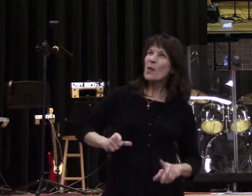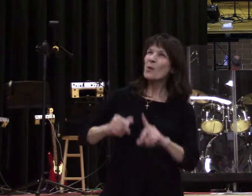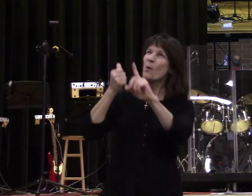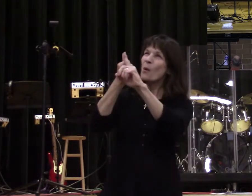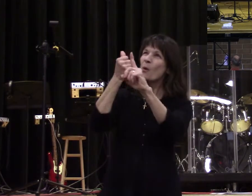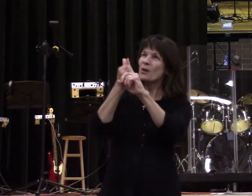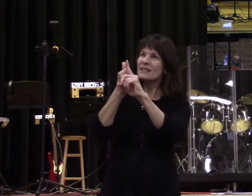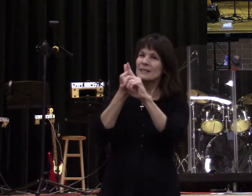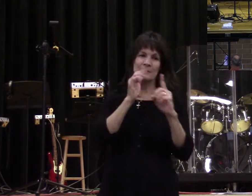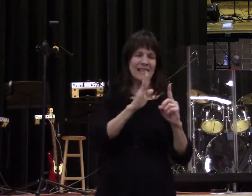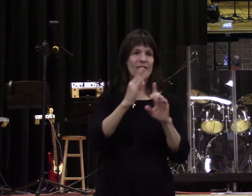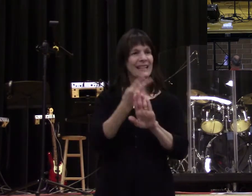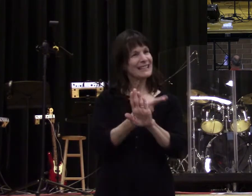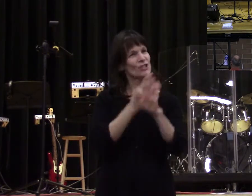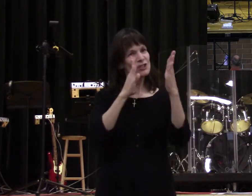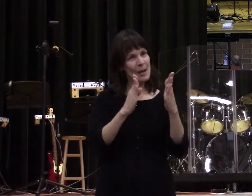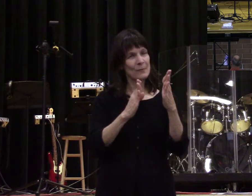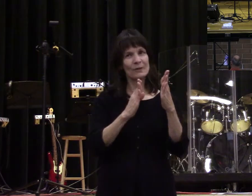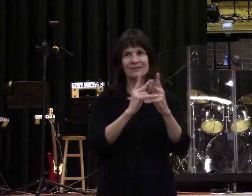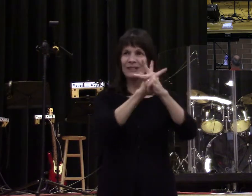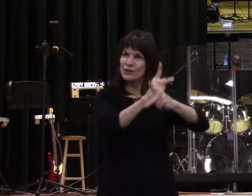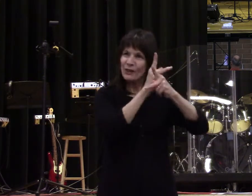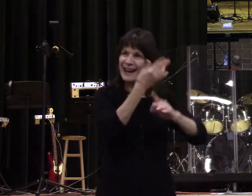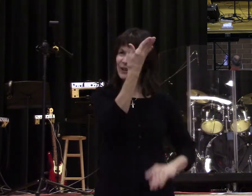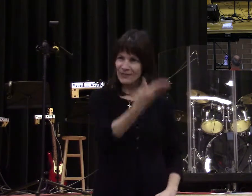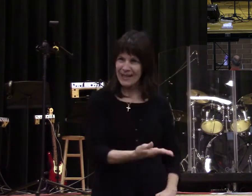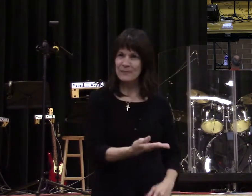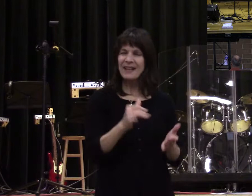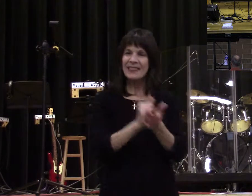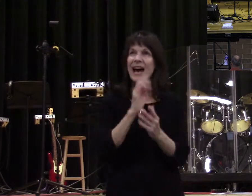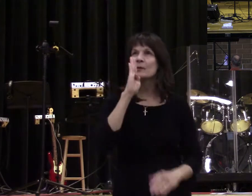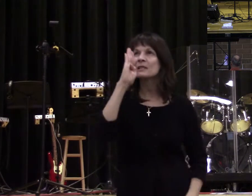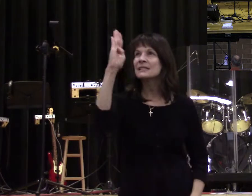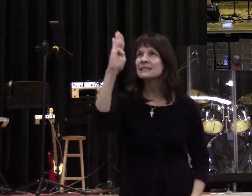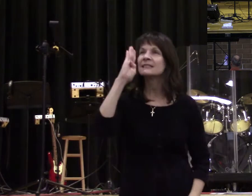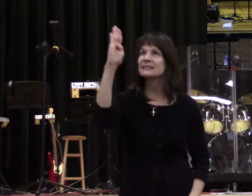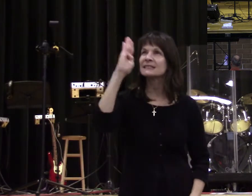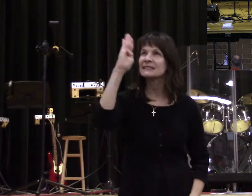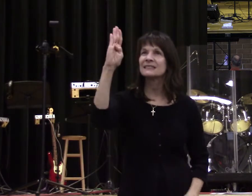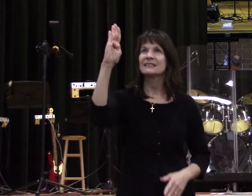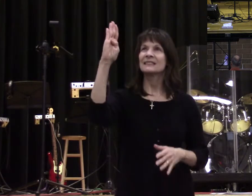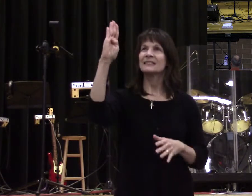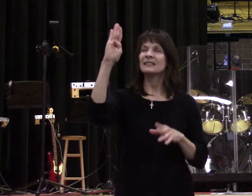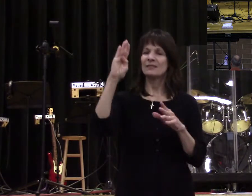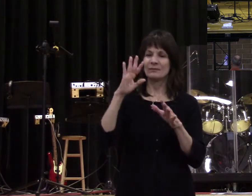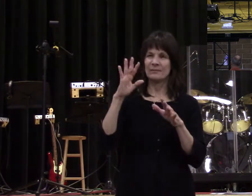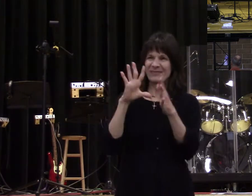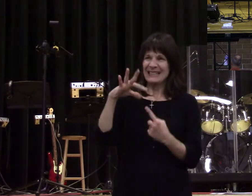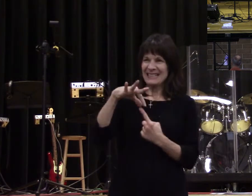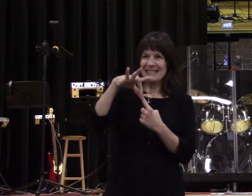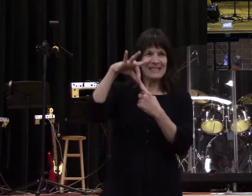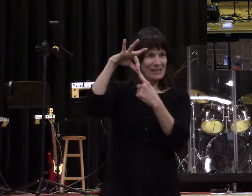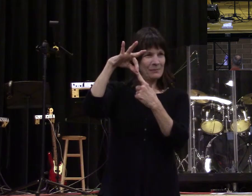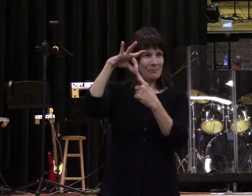Hallelujah. And it was personable because he knew about shepherds. And so the spirit of his creativity and